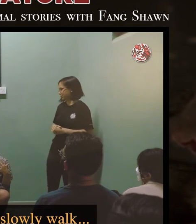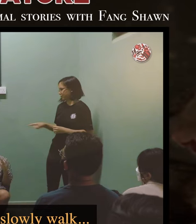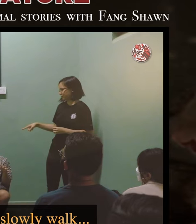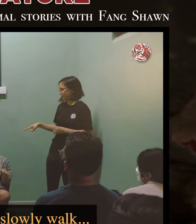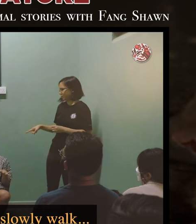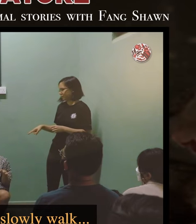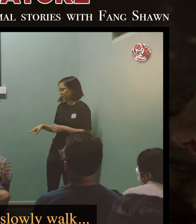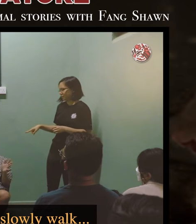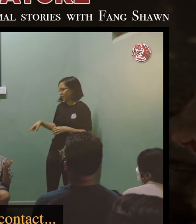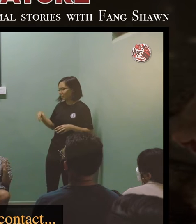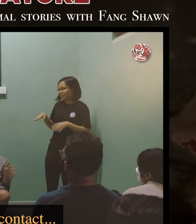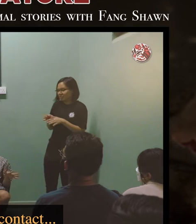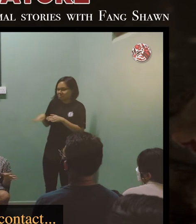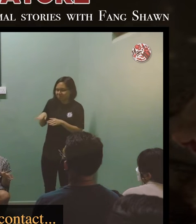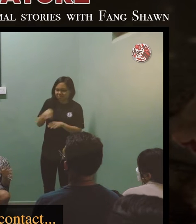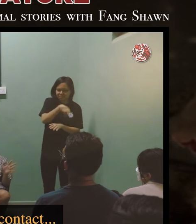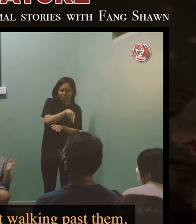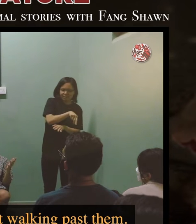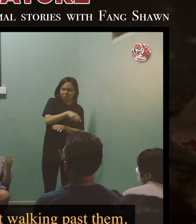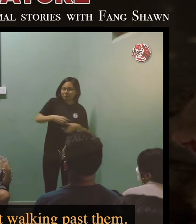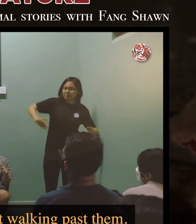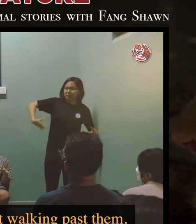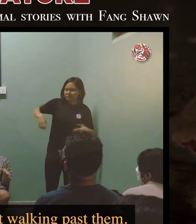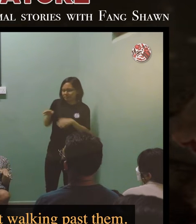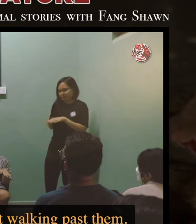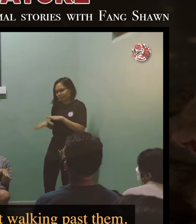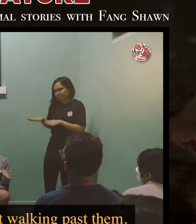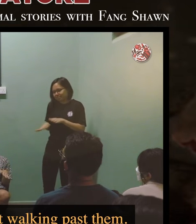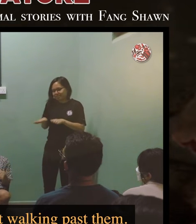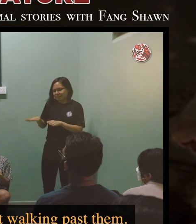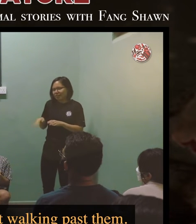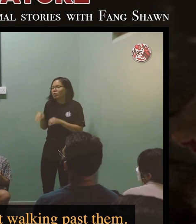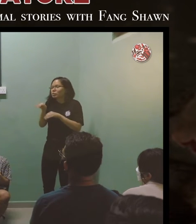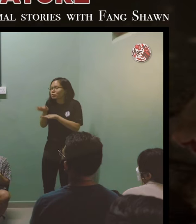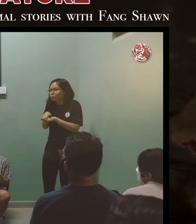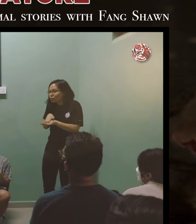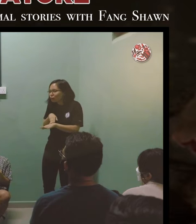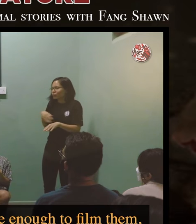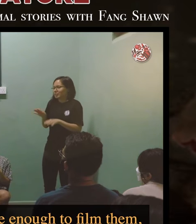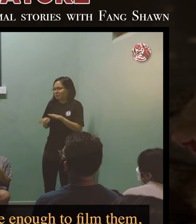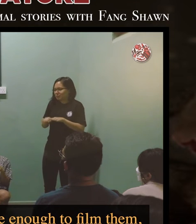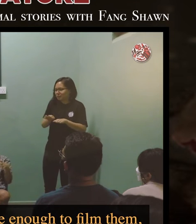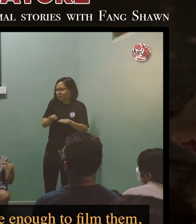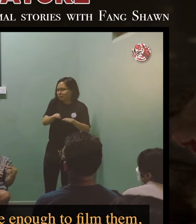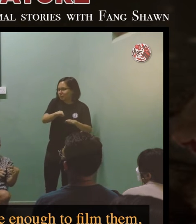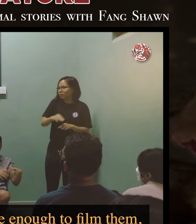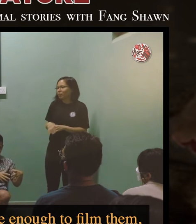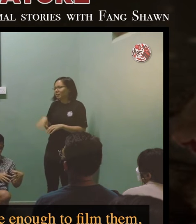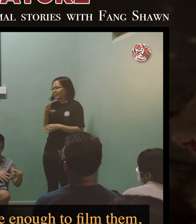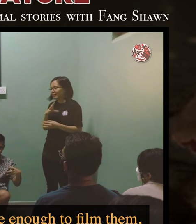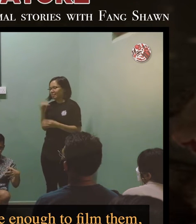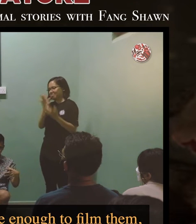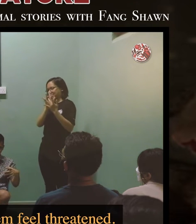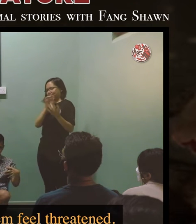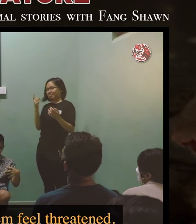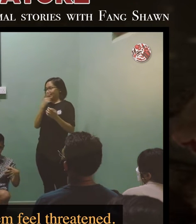was to slowly walk. I avoided eye contact, I just be very casual about walking past them. And so I found a space close enough